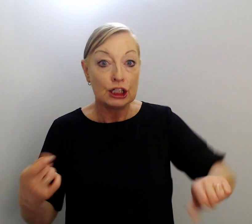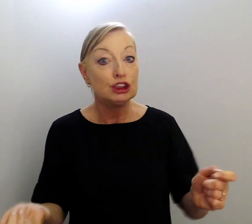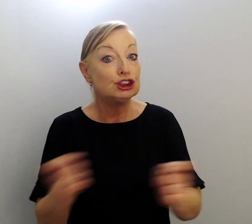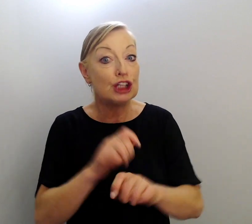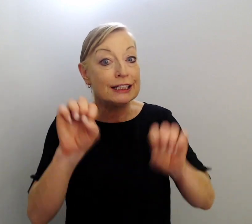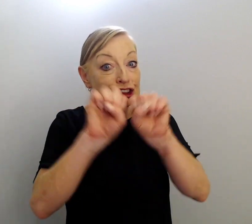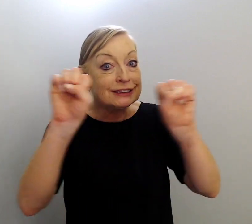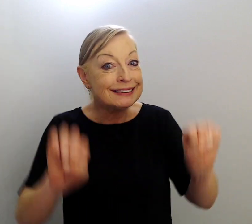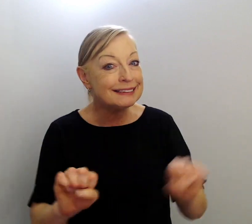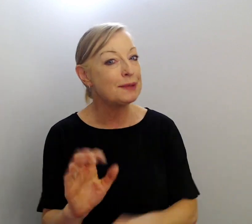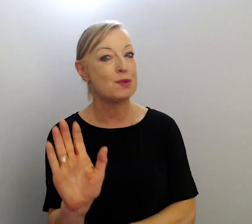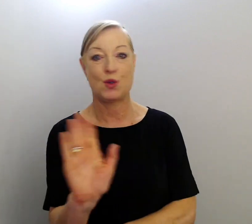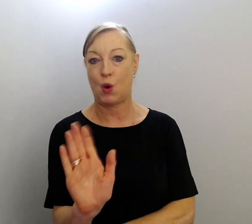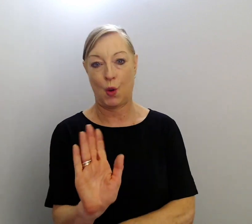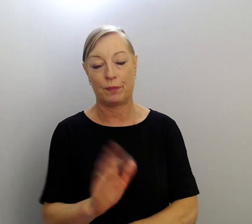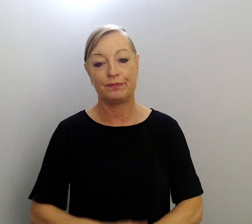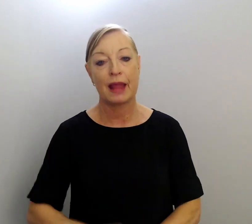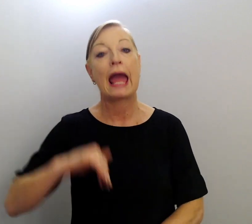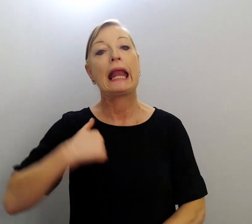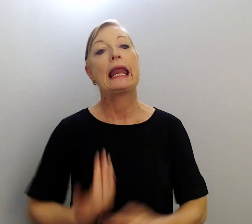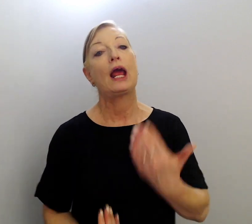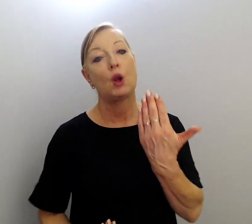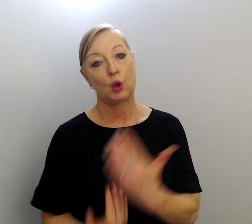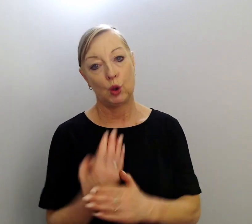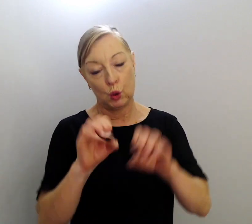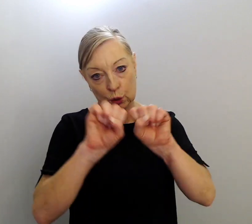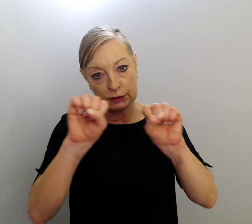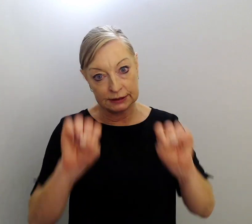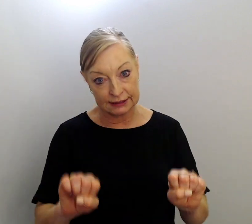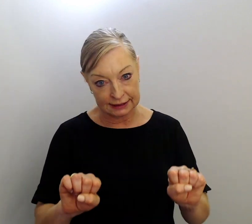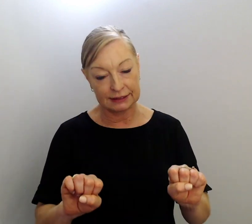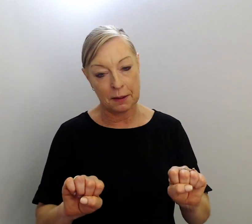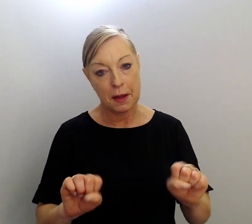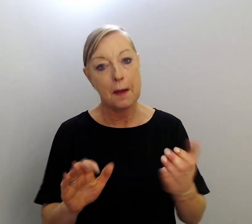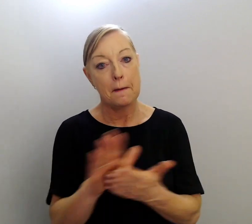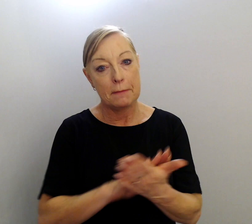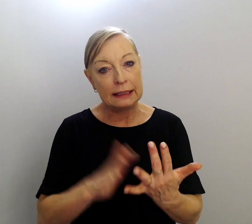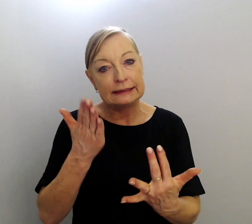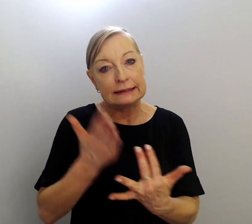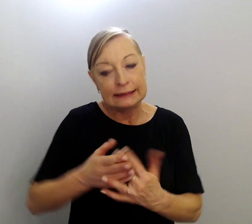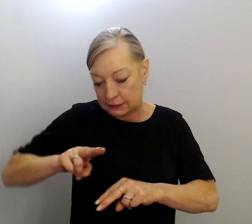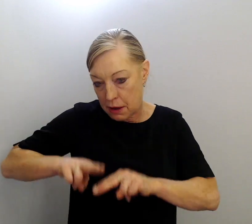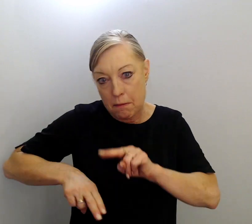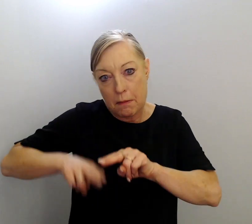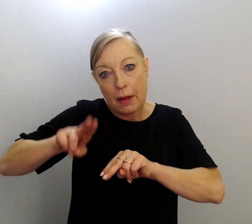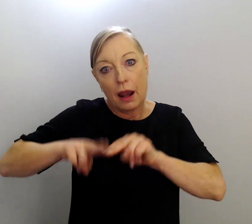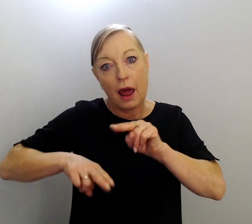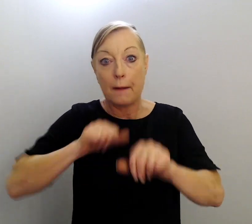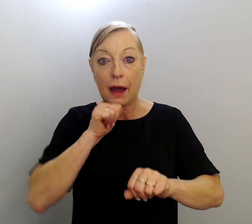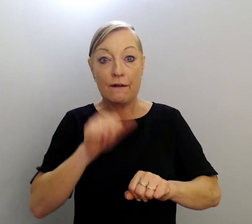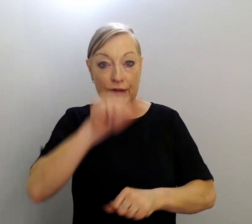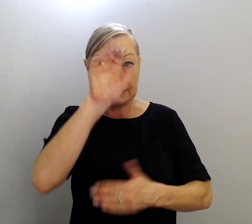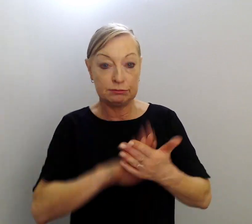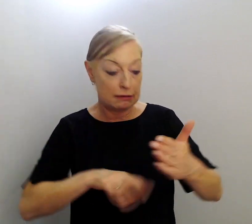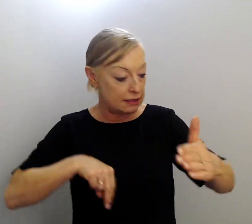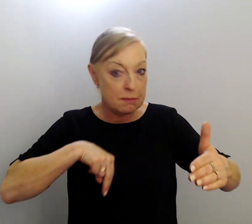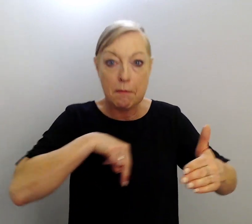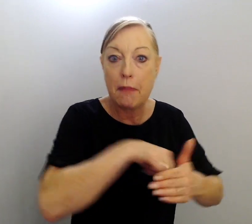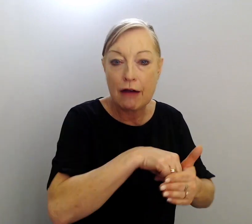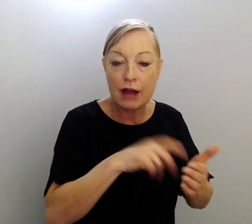and doesn't create systematic change. We need a system that builds accessibility and makes it easy for